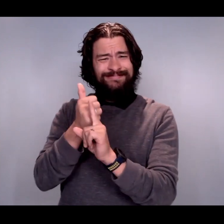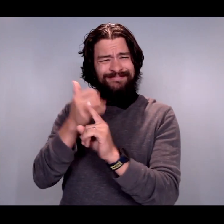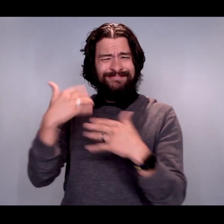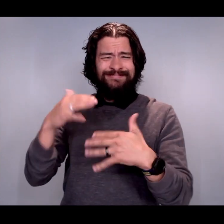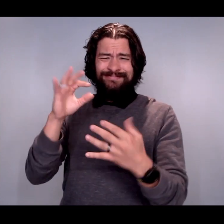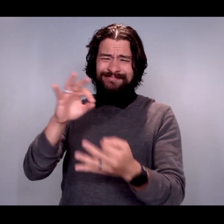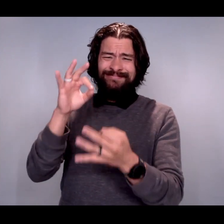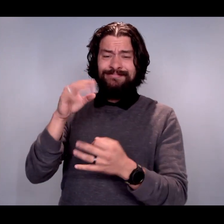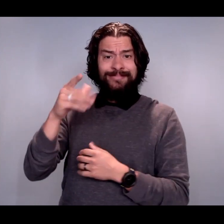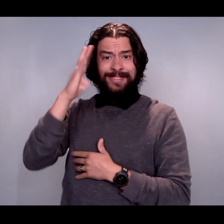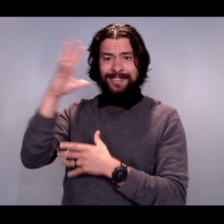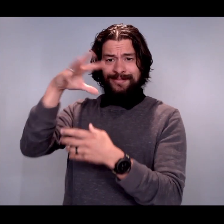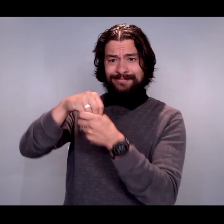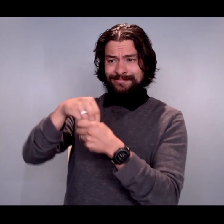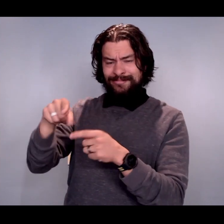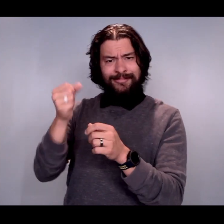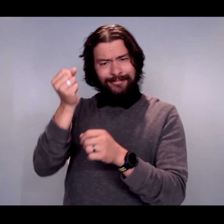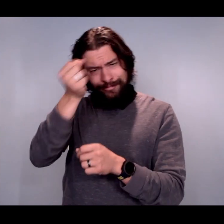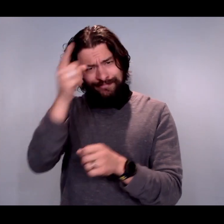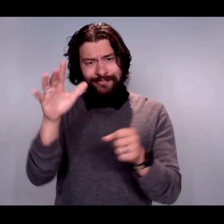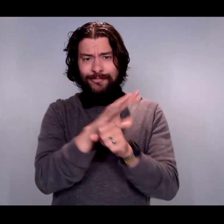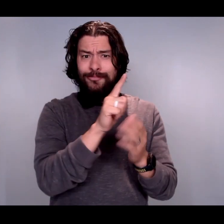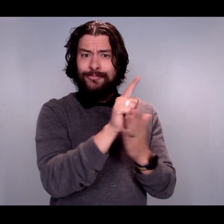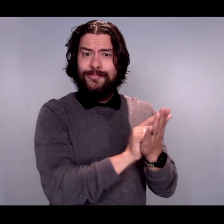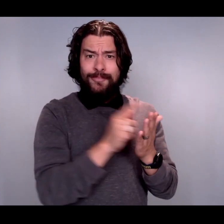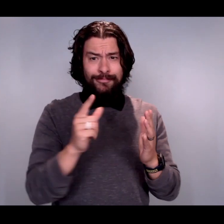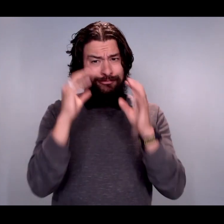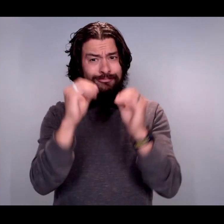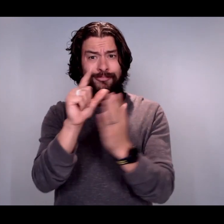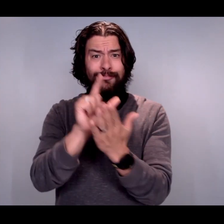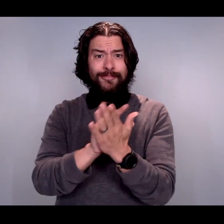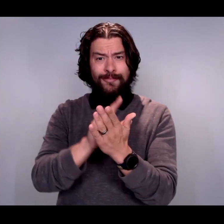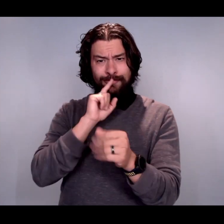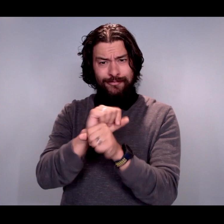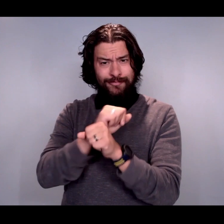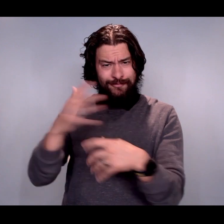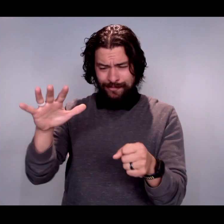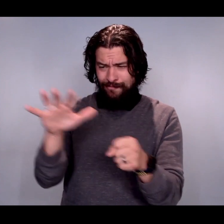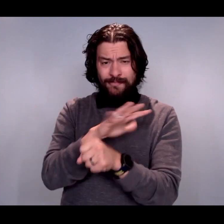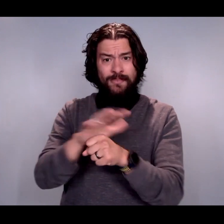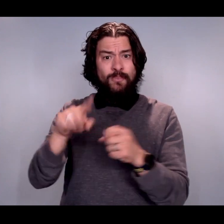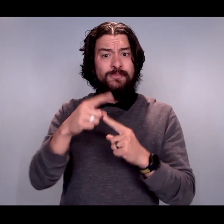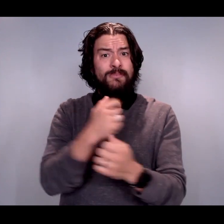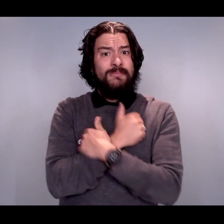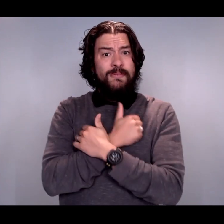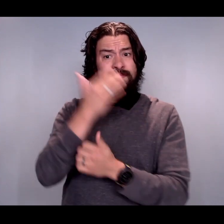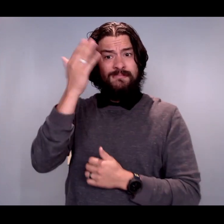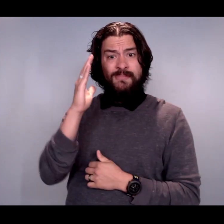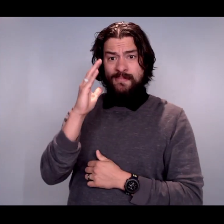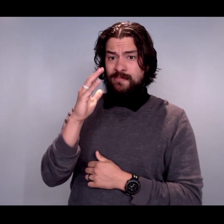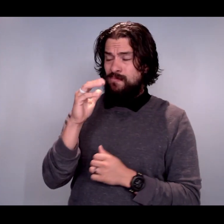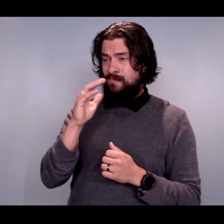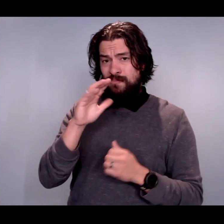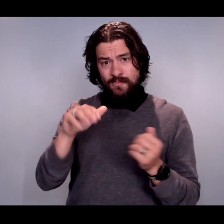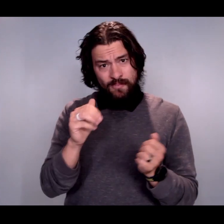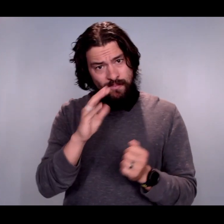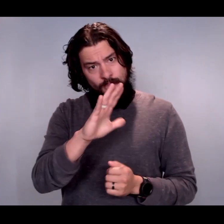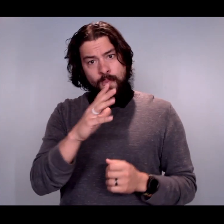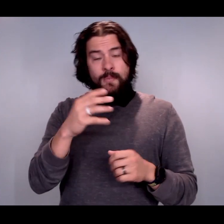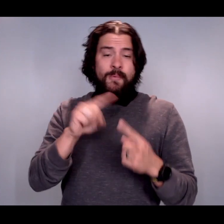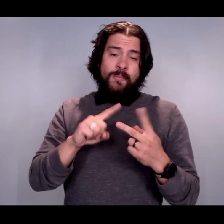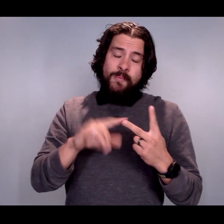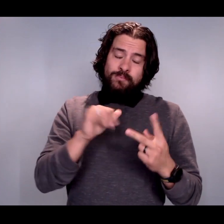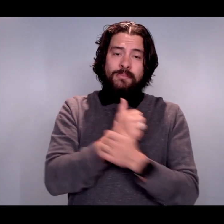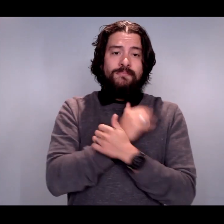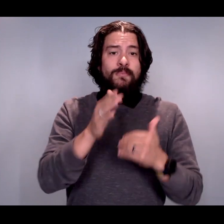the laws. And he taught that the laws are all fulfilled when you love God and love your neighbor as yourself. And Jesus promised that